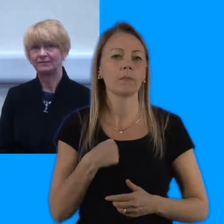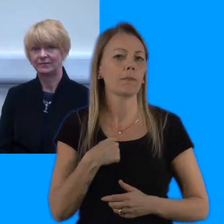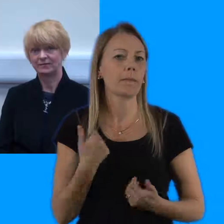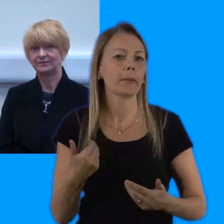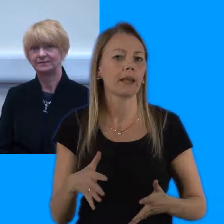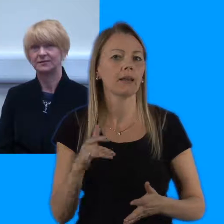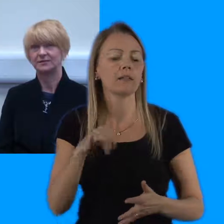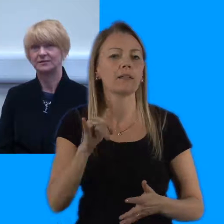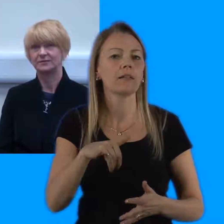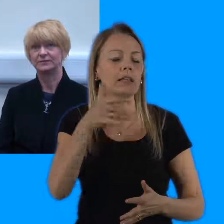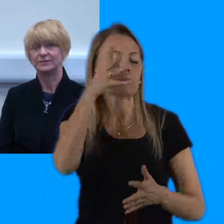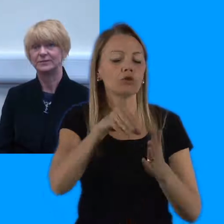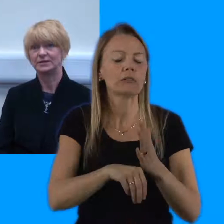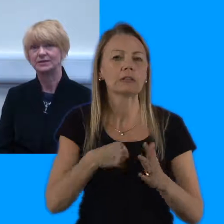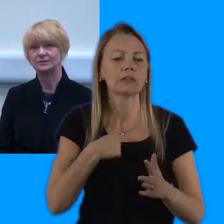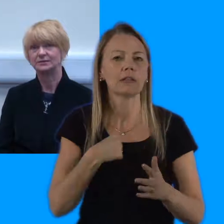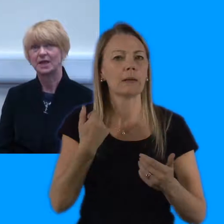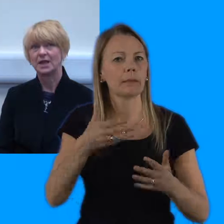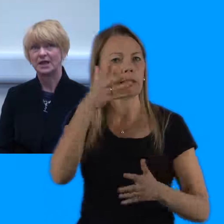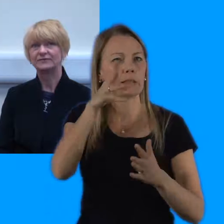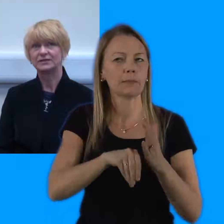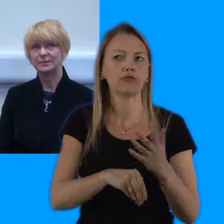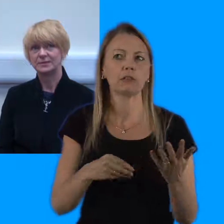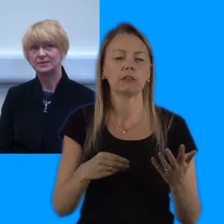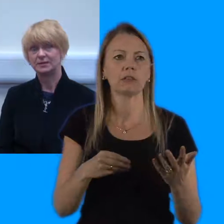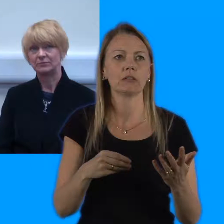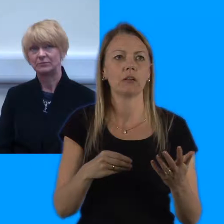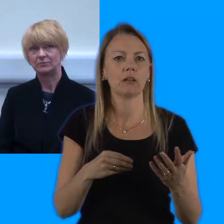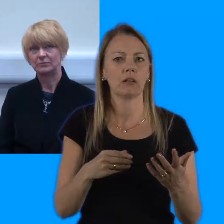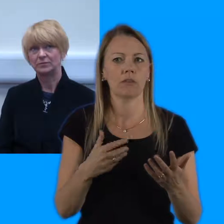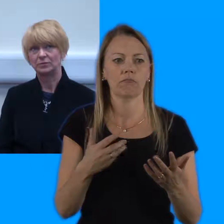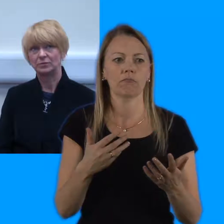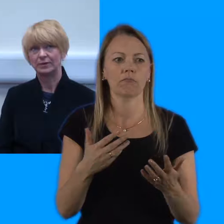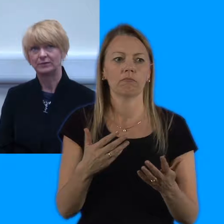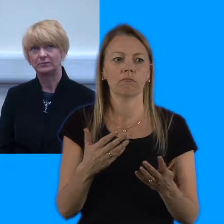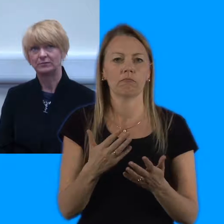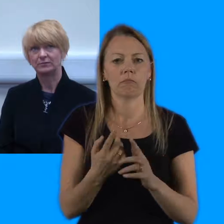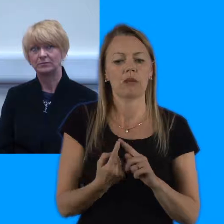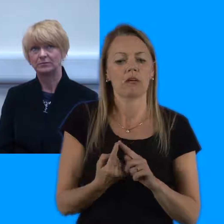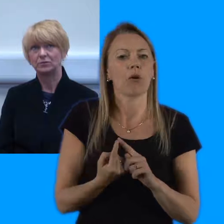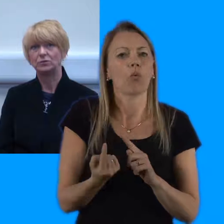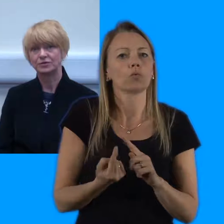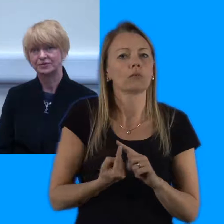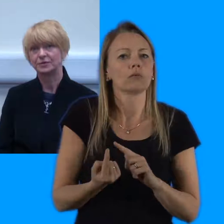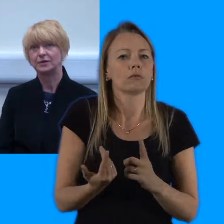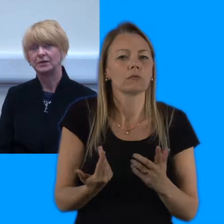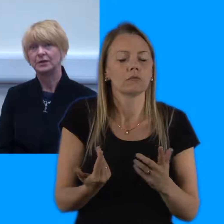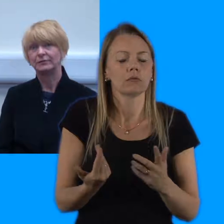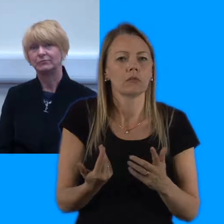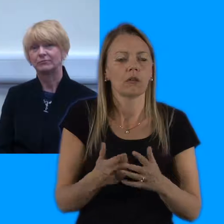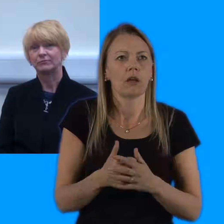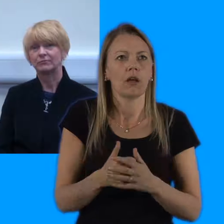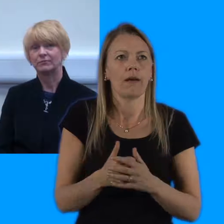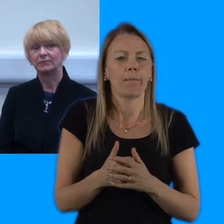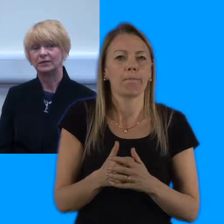I have, yes, I've experienced it. I've experienced it quite close,